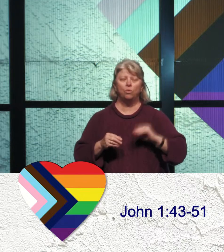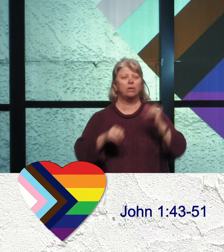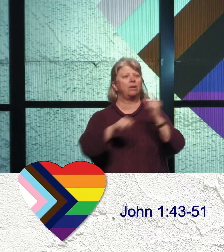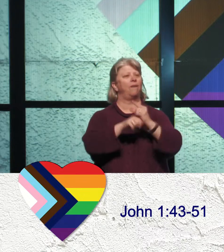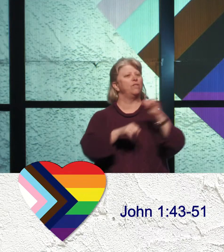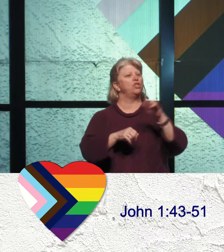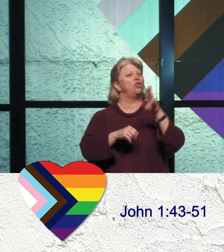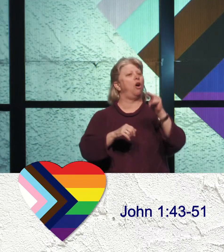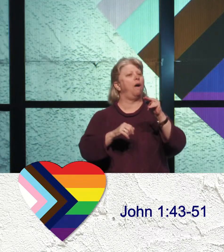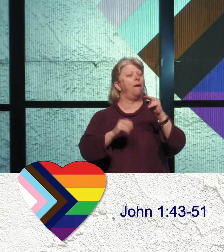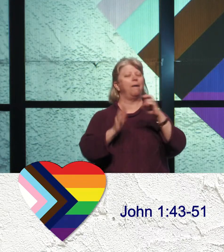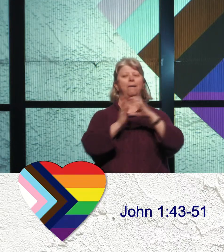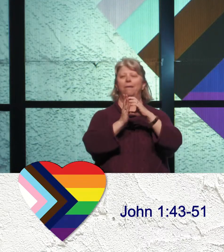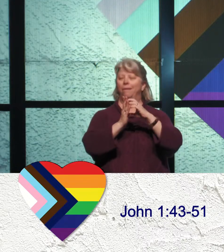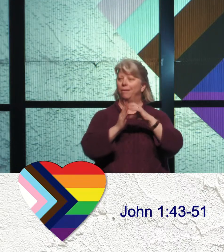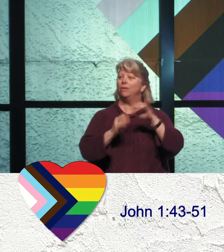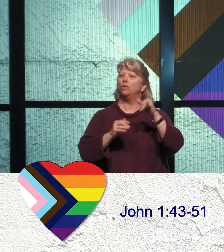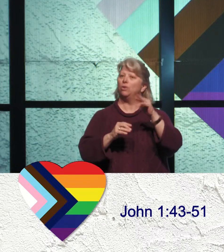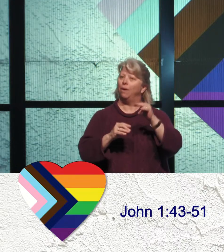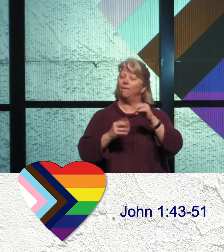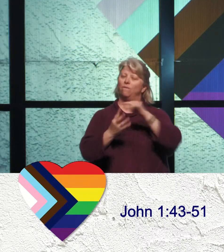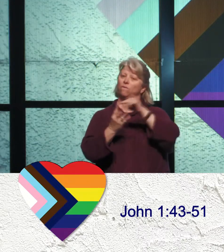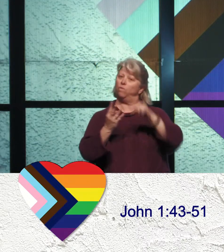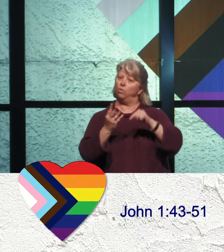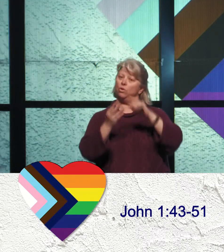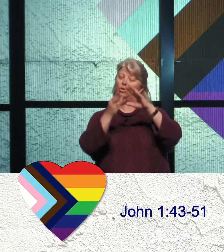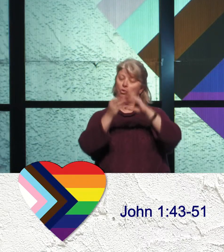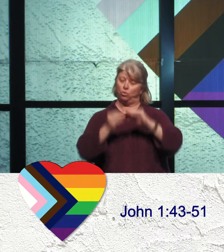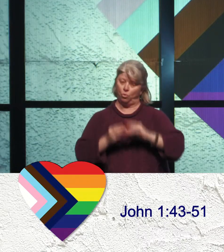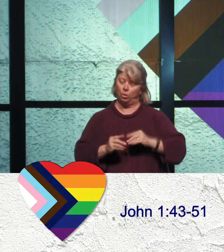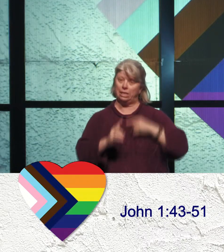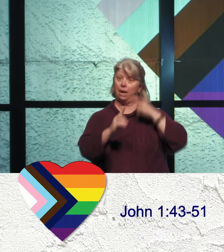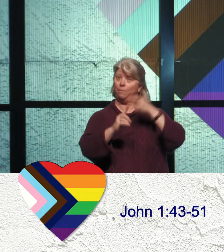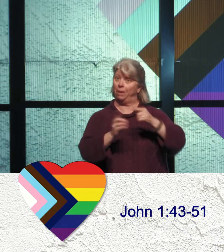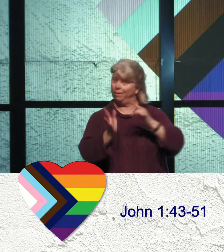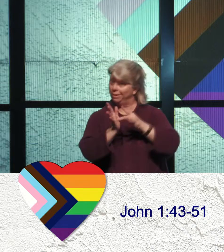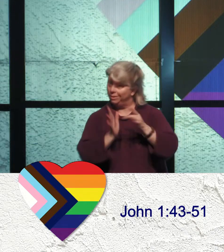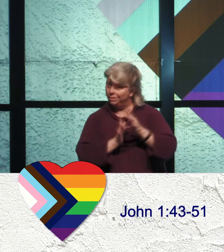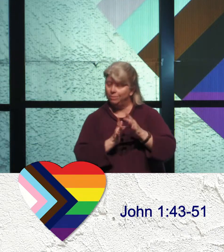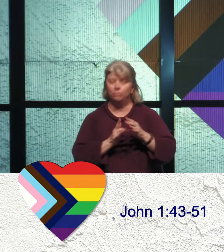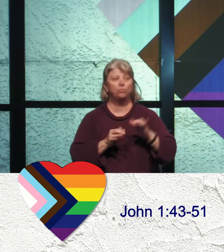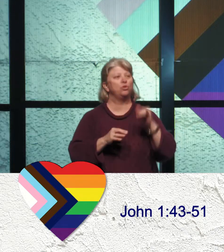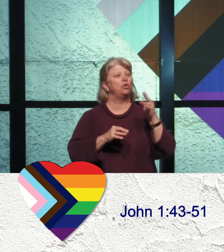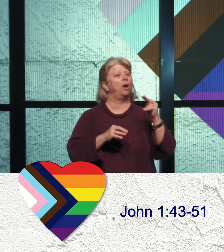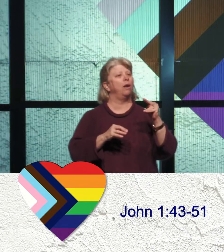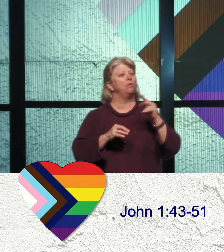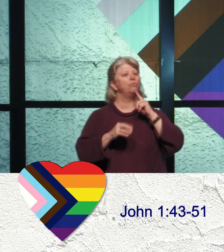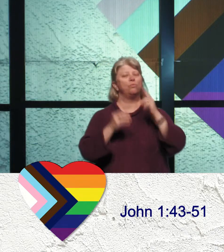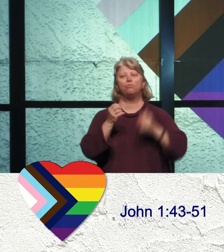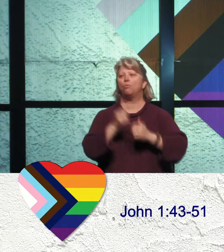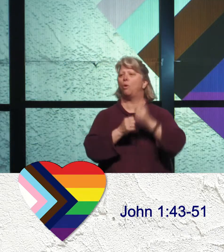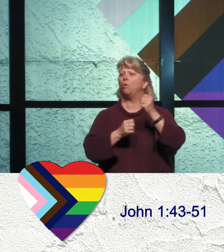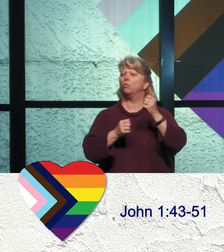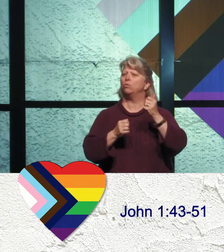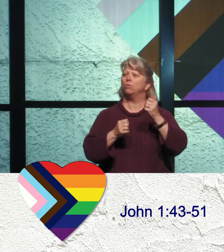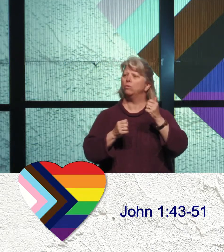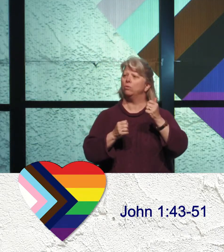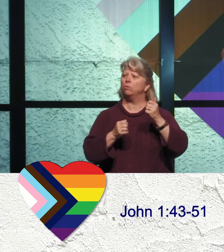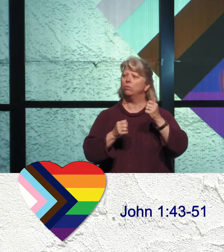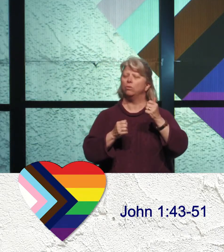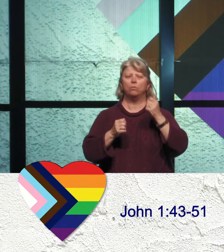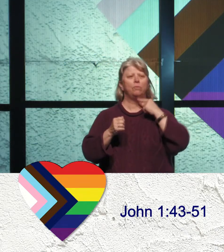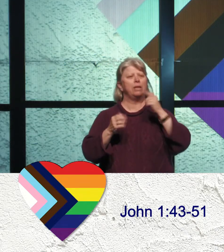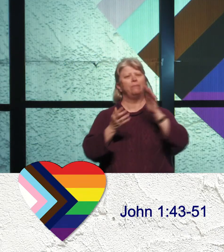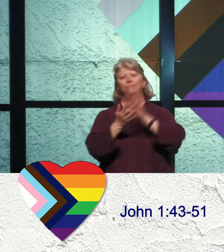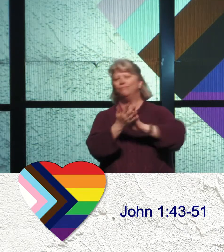of John. John is one of our 4 stories about Jesus. John is probably the most